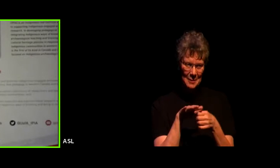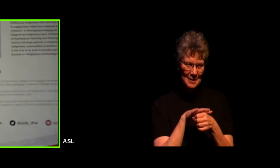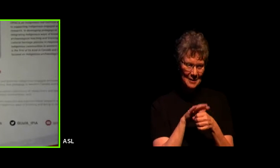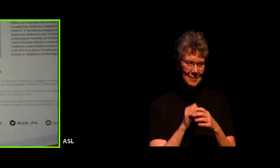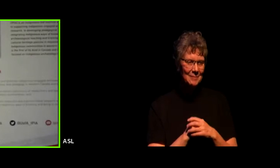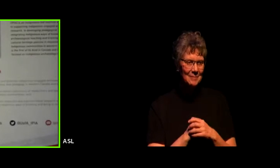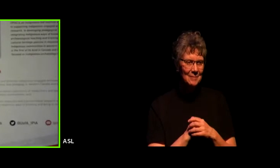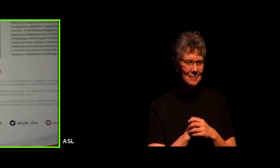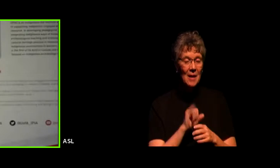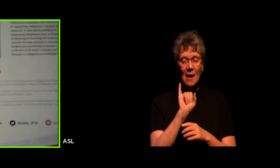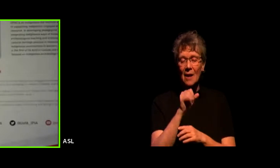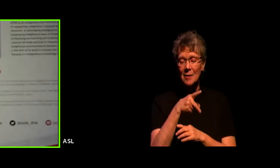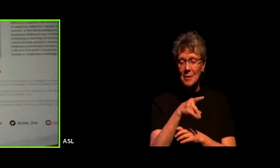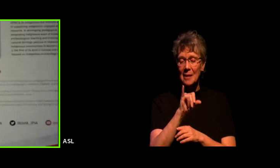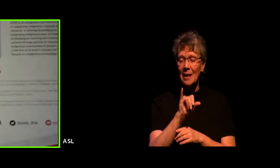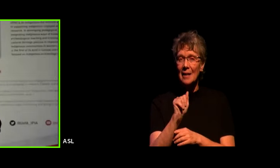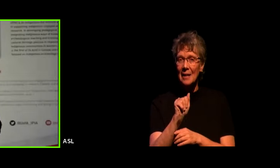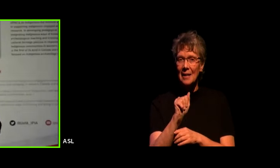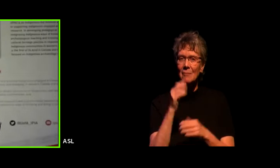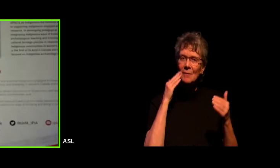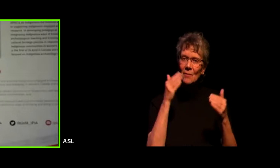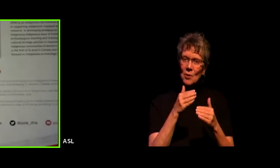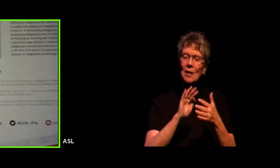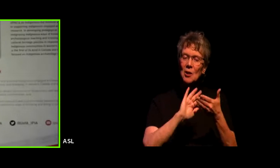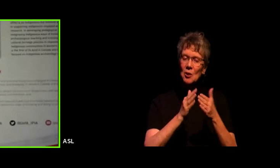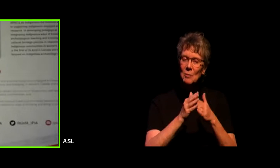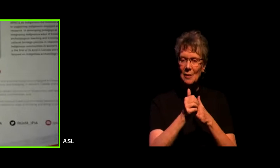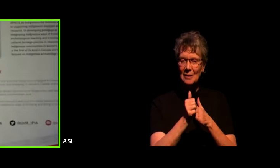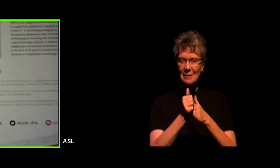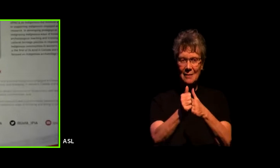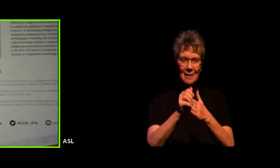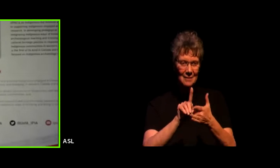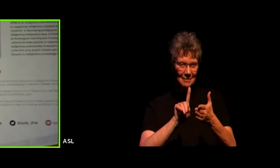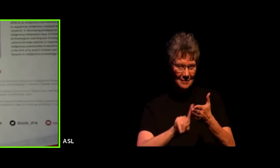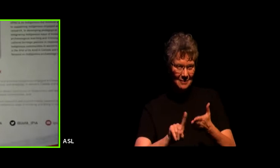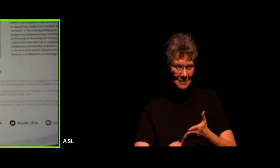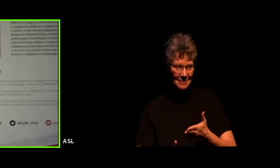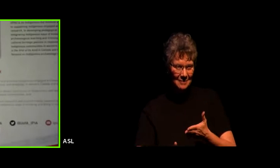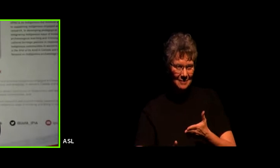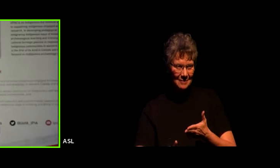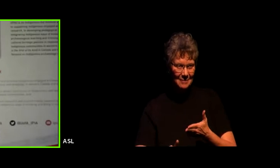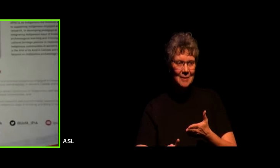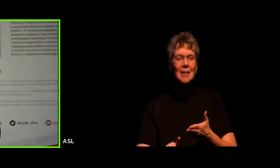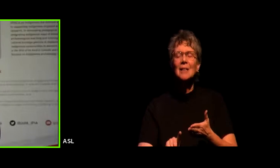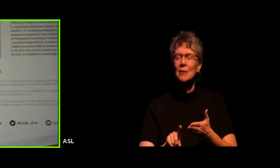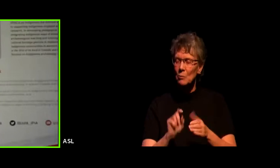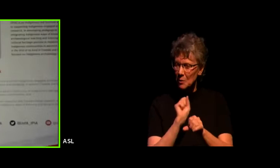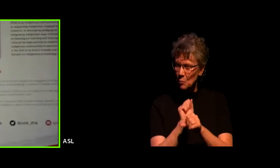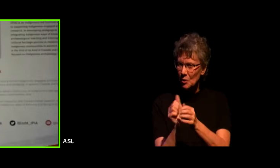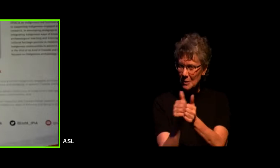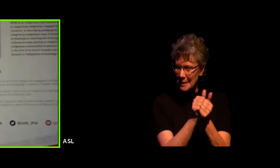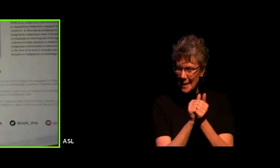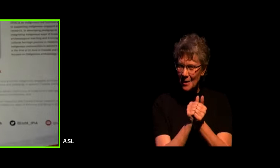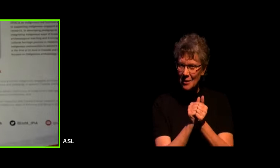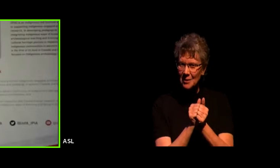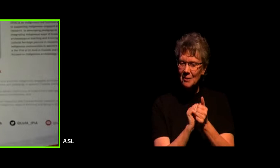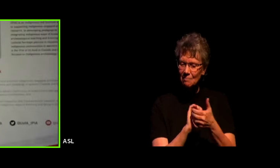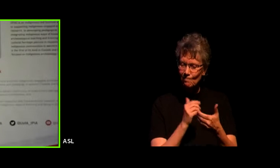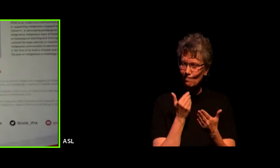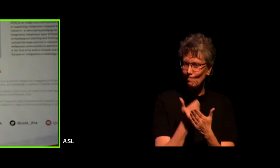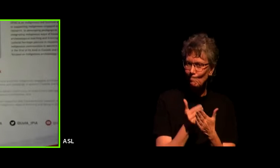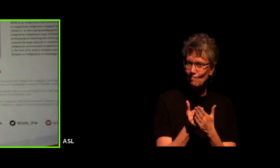community-led research. So this is where we work closely with Indigenous communities, many times ones that we may be members of.